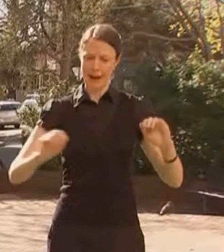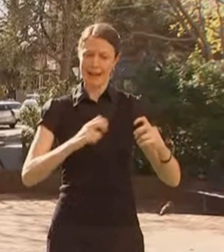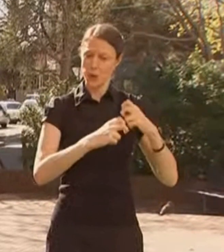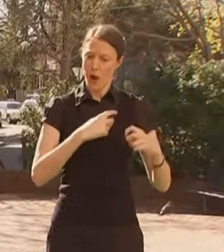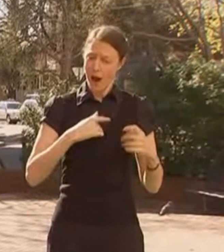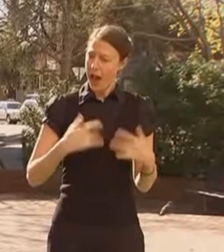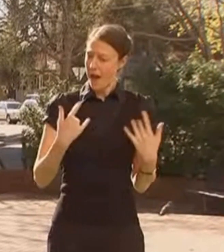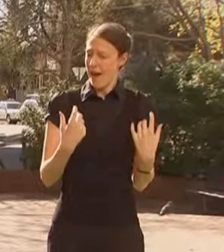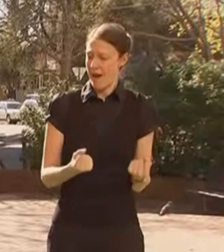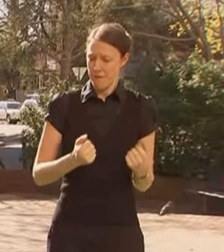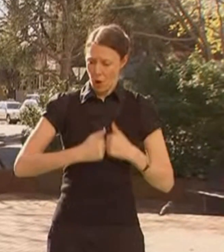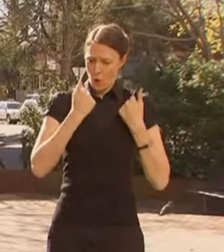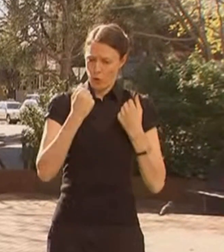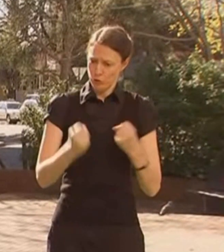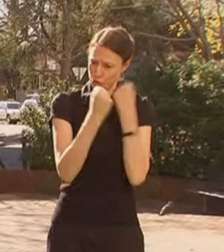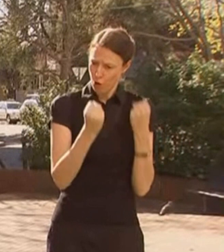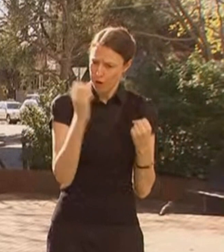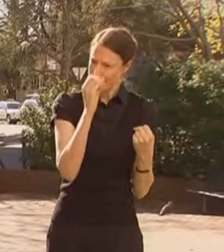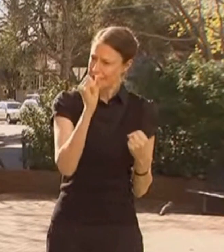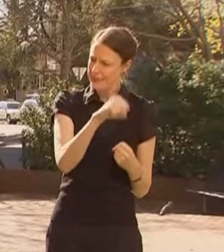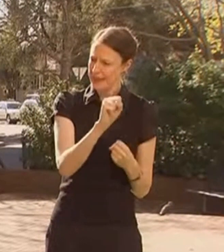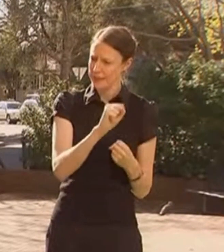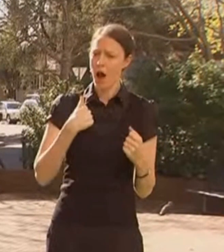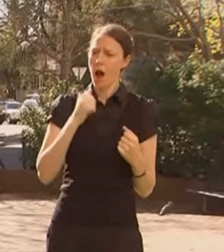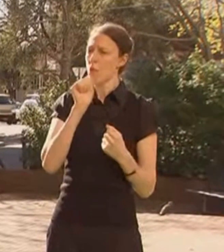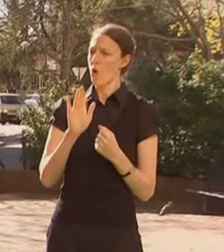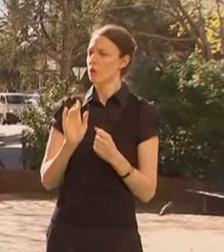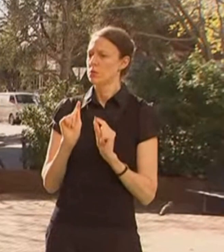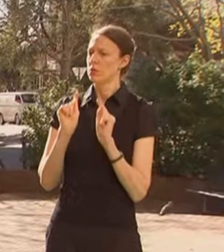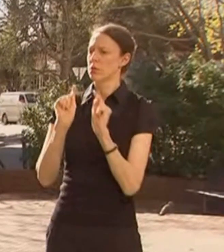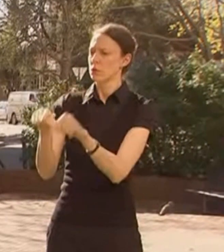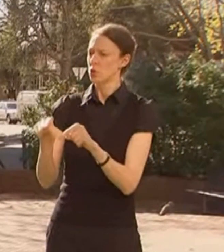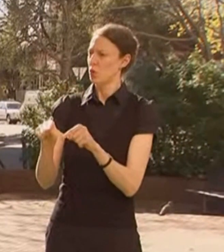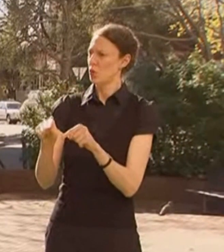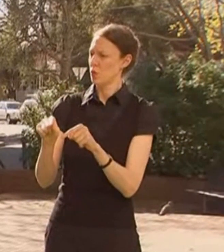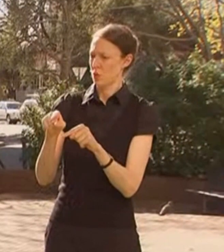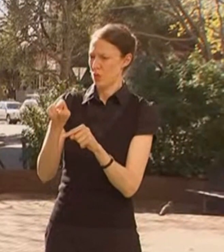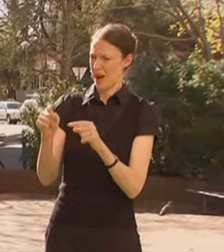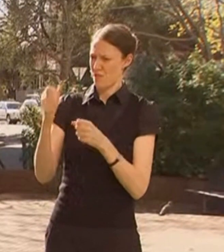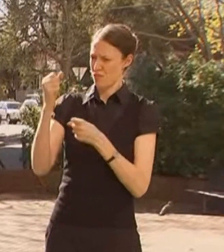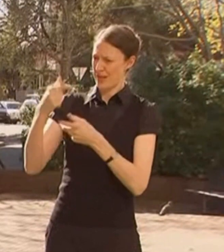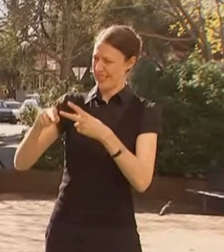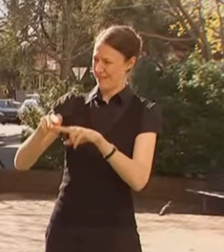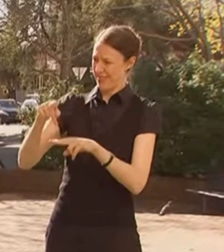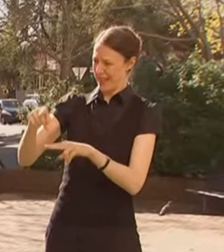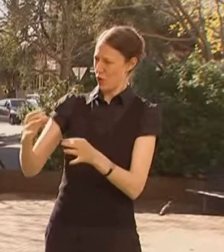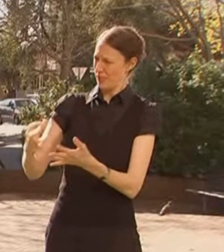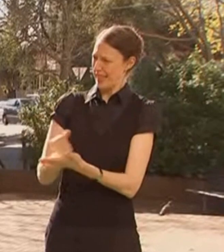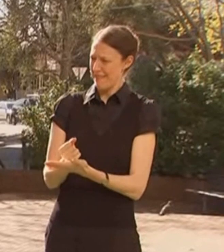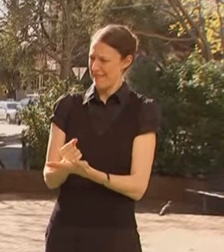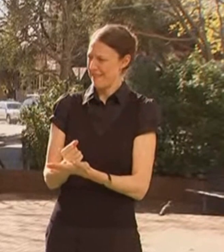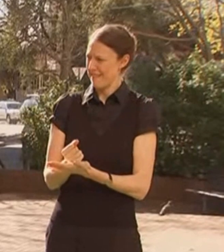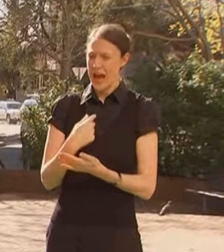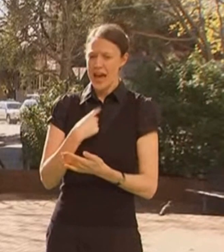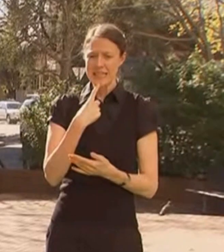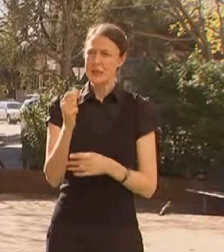that disappoint you, and do you support them? I think it's, to be honest, it's not the issue that's the question here. It is not